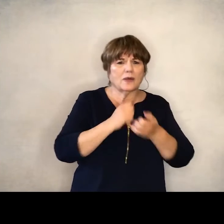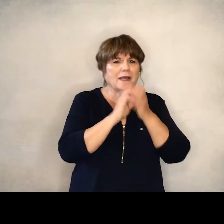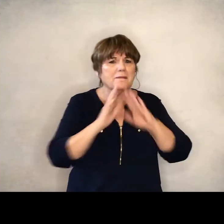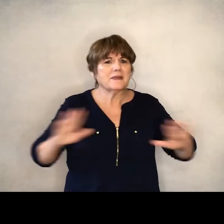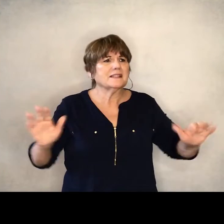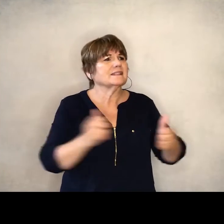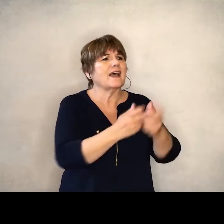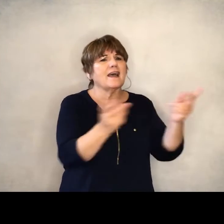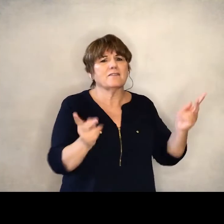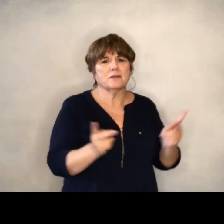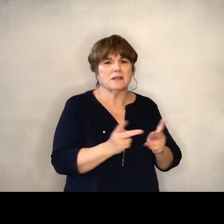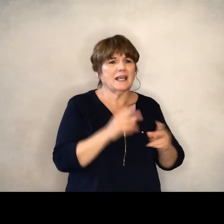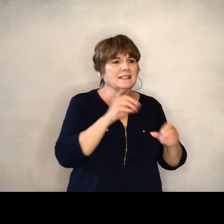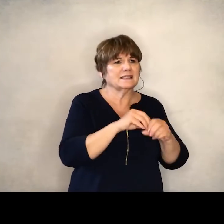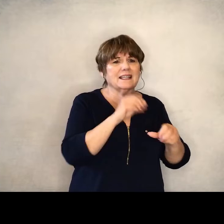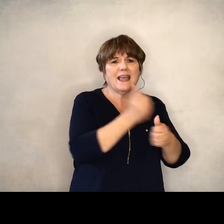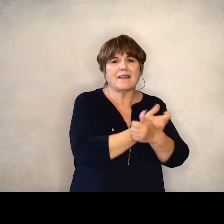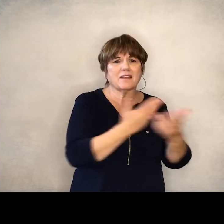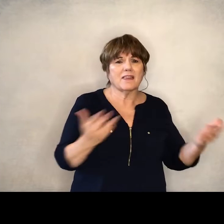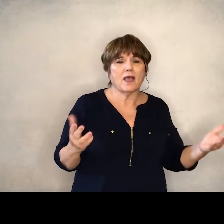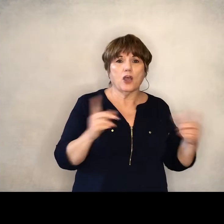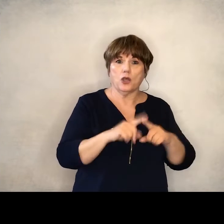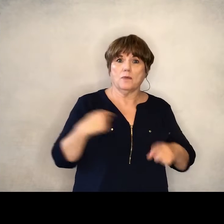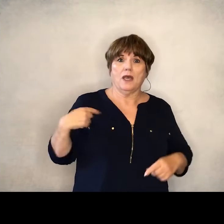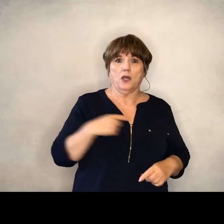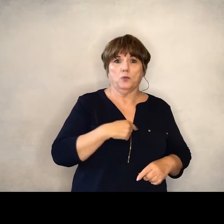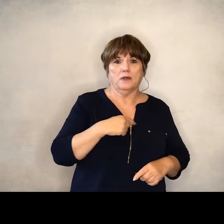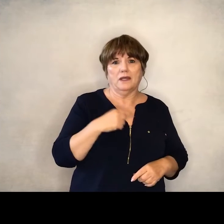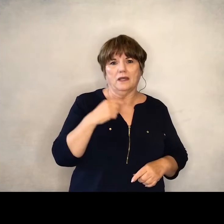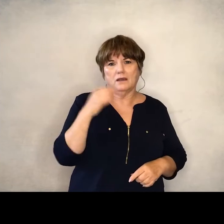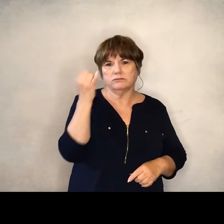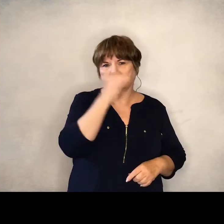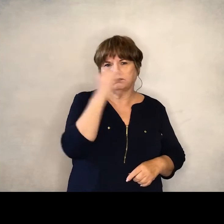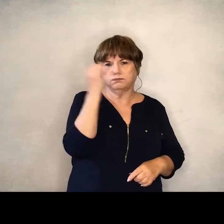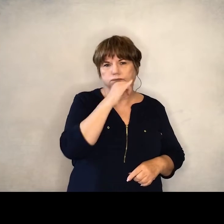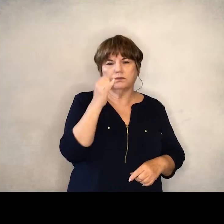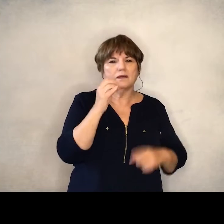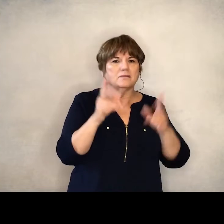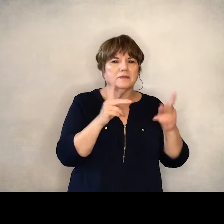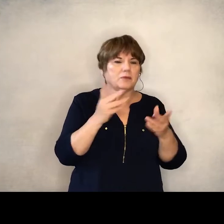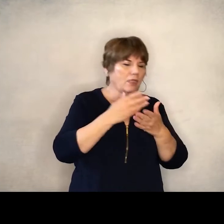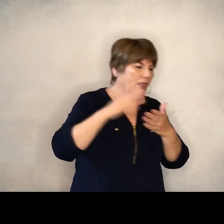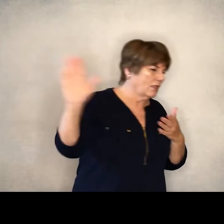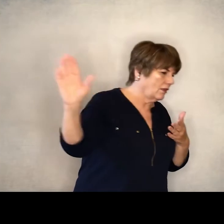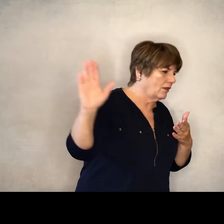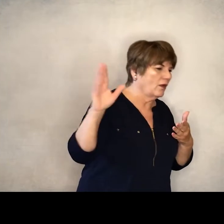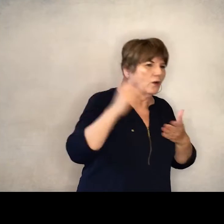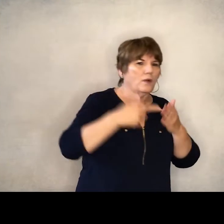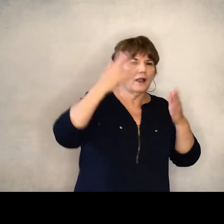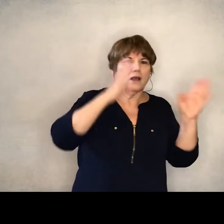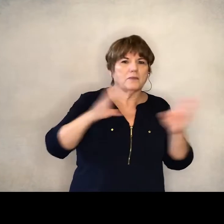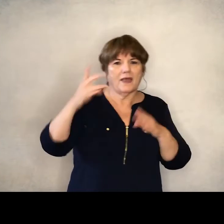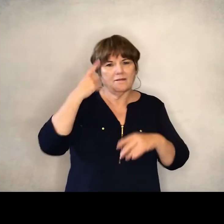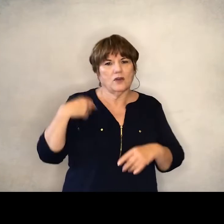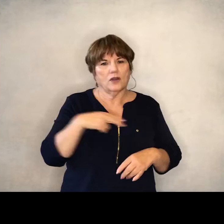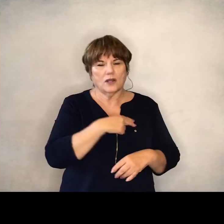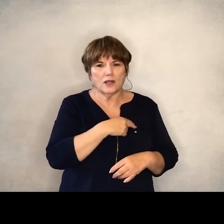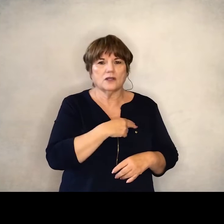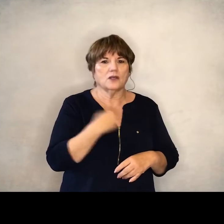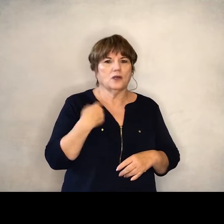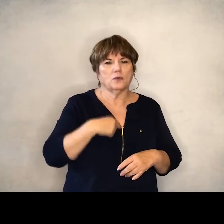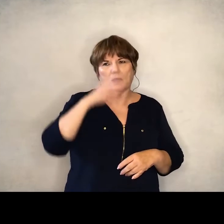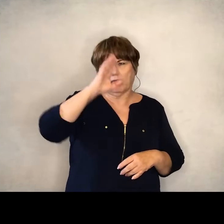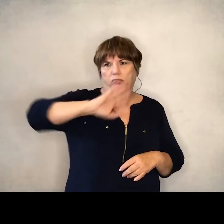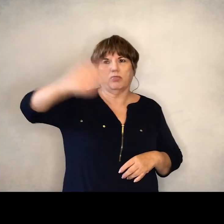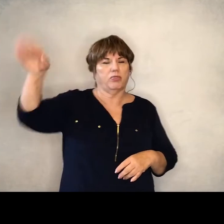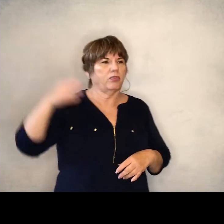everything. But we foolish people rejected what God planned for us. We came up with our own plans for life, and